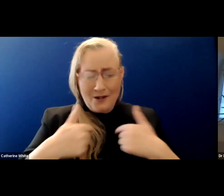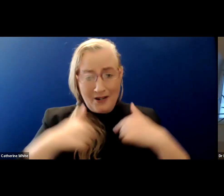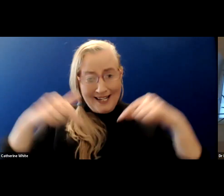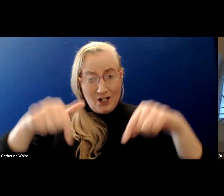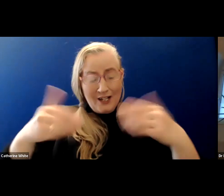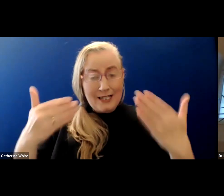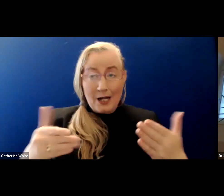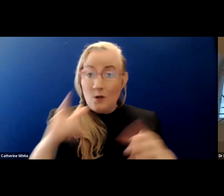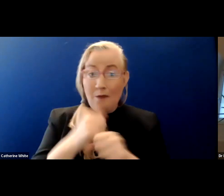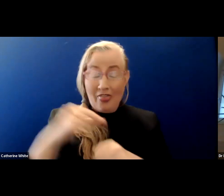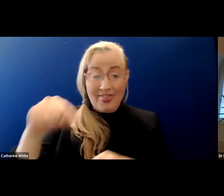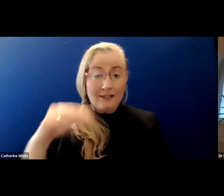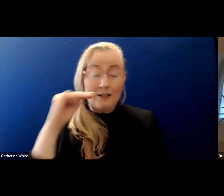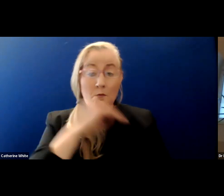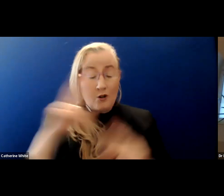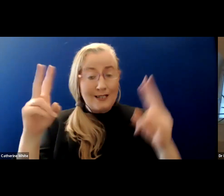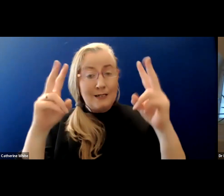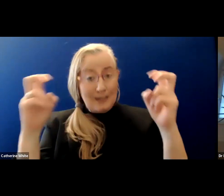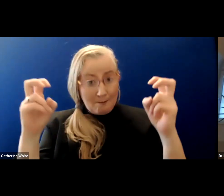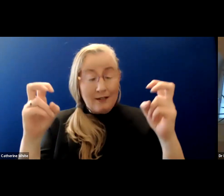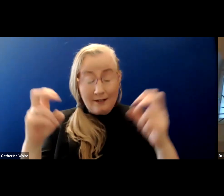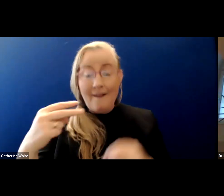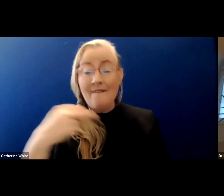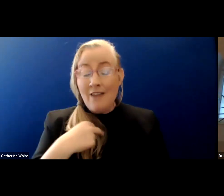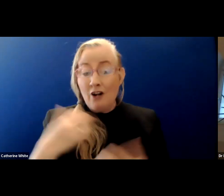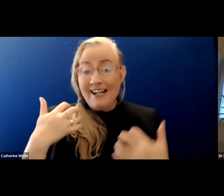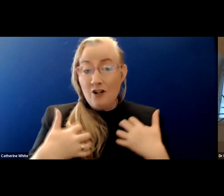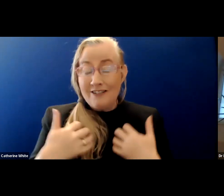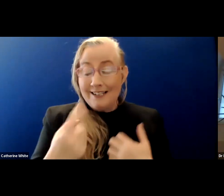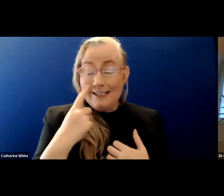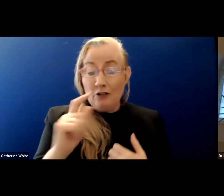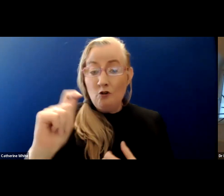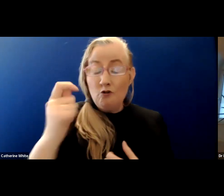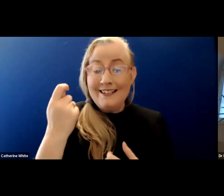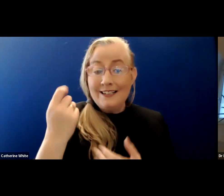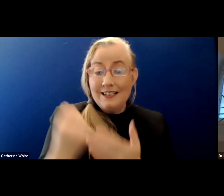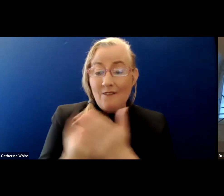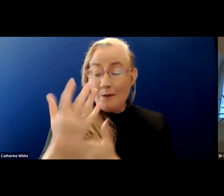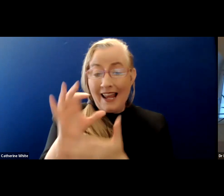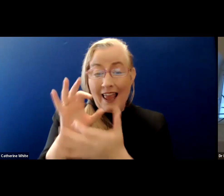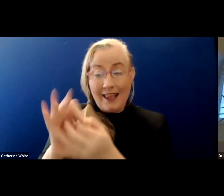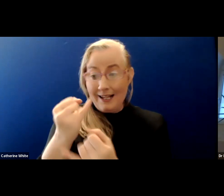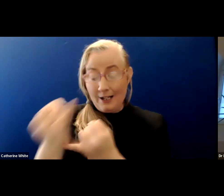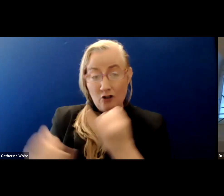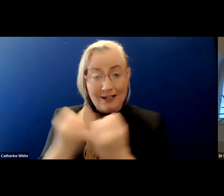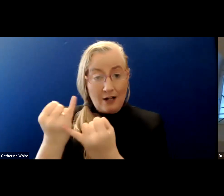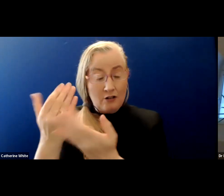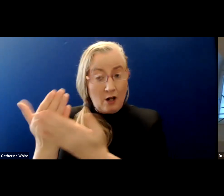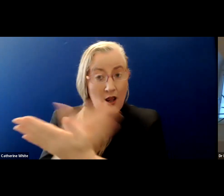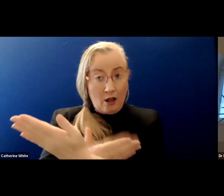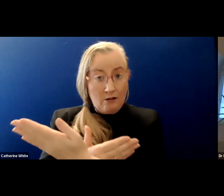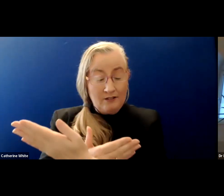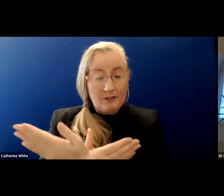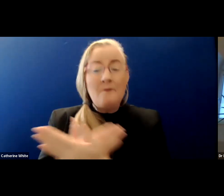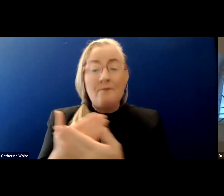this important topic, and it's been so interesting to see the recent developments in international law.